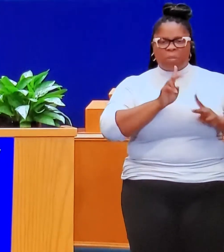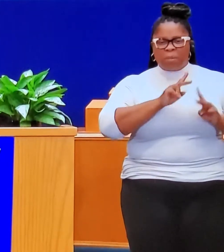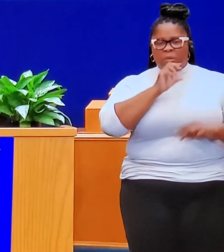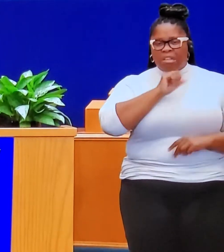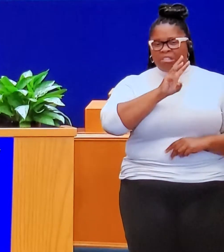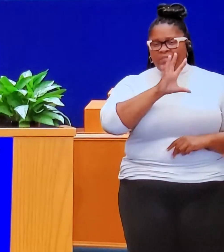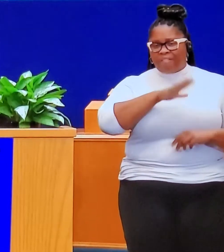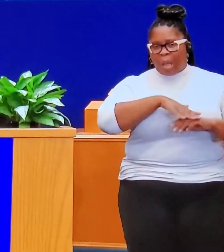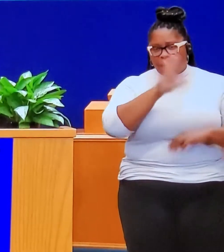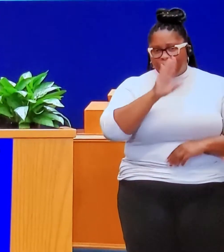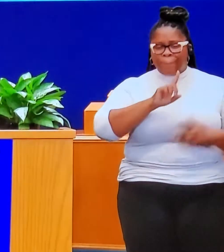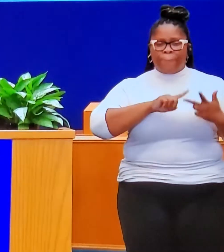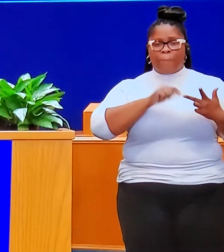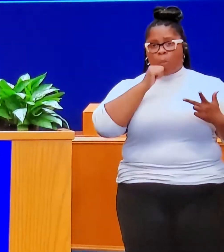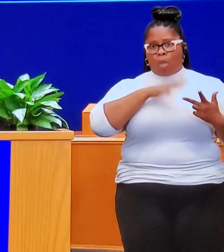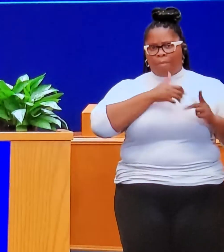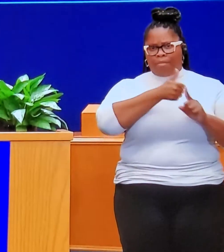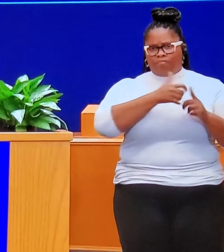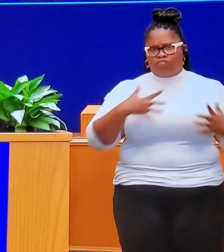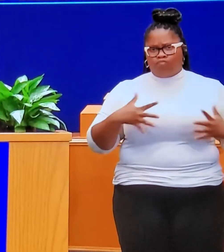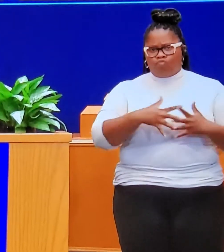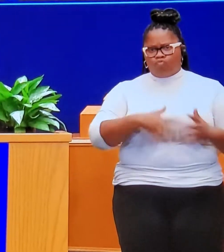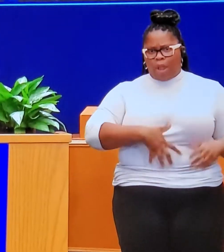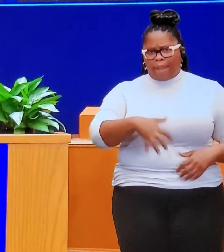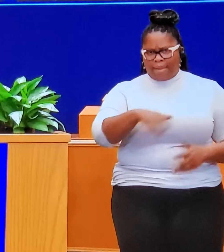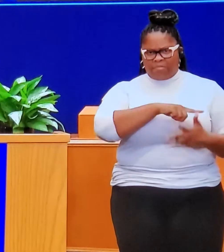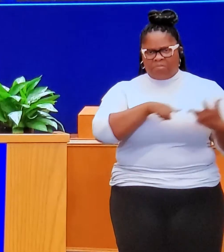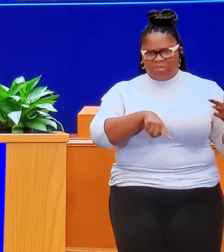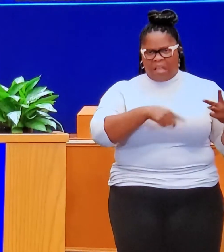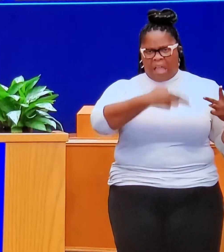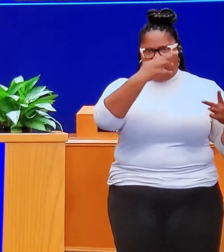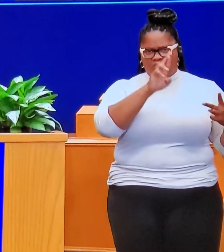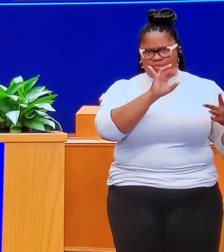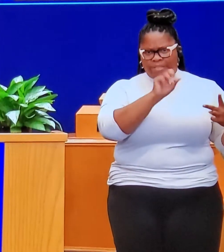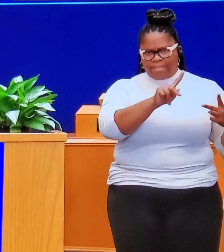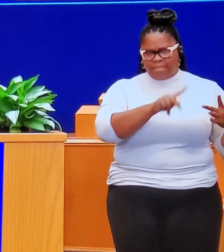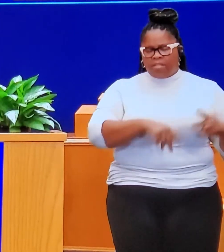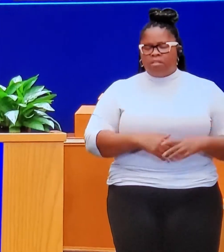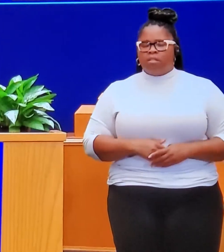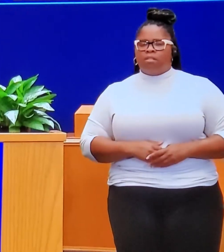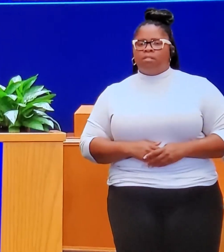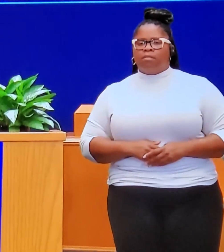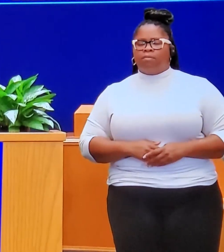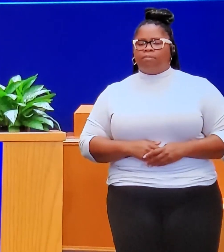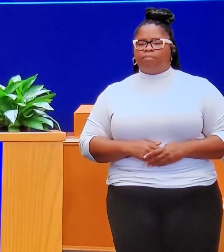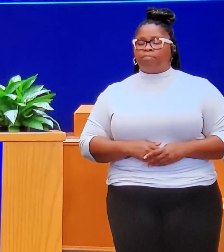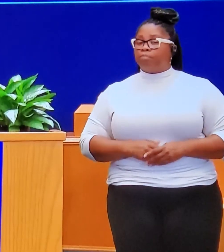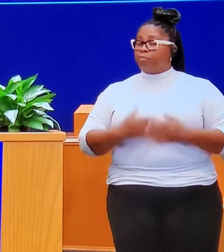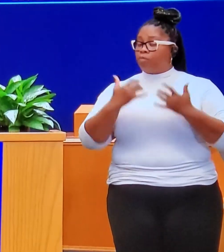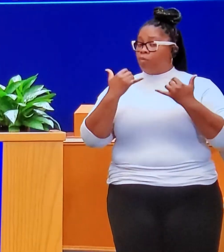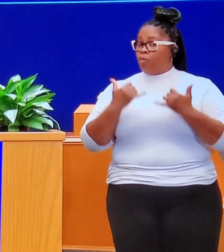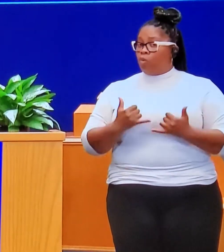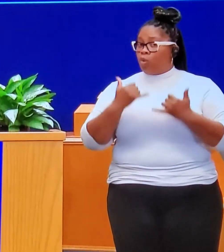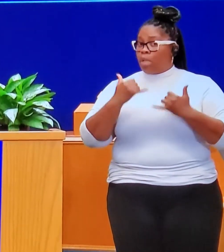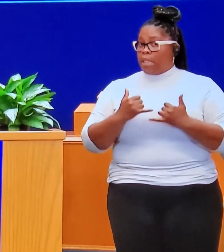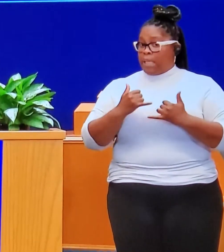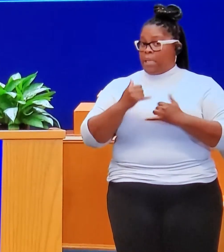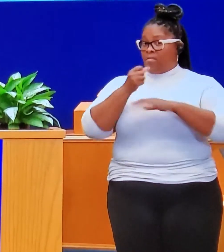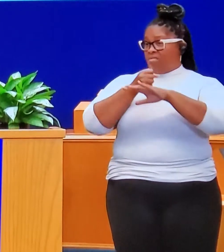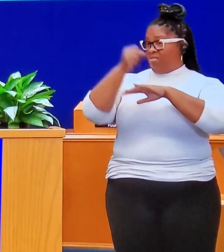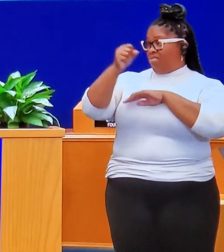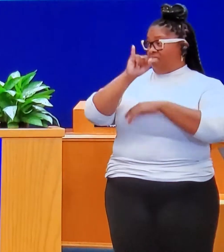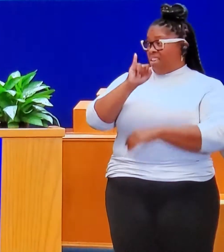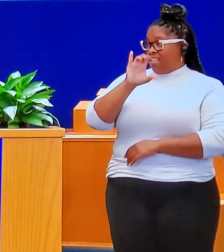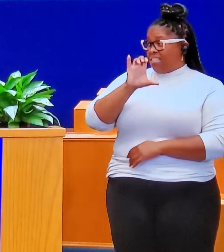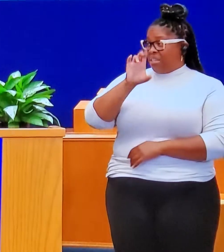65, and pregnant women. Currently, 20% of people who are hospitalized today are in the ICU, the